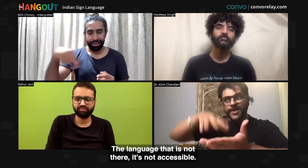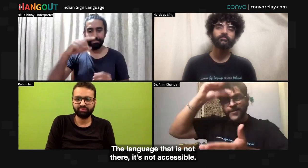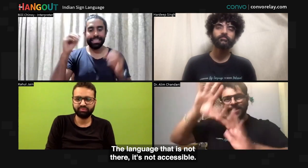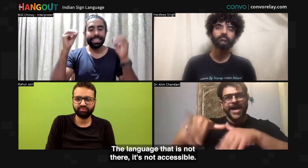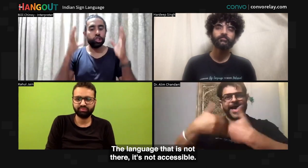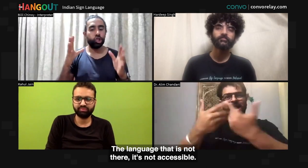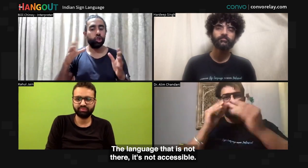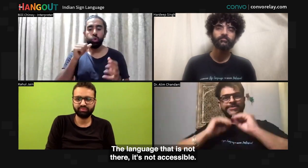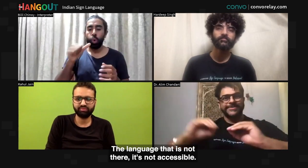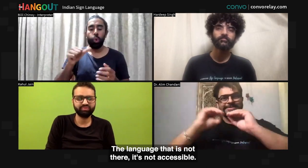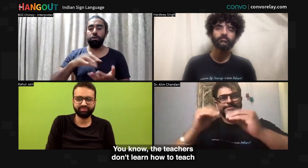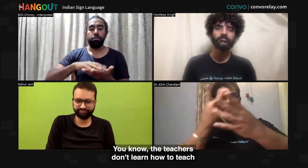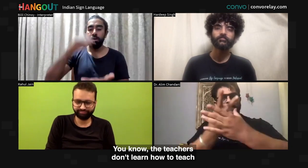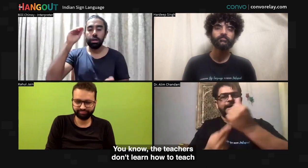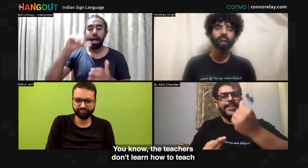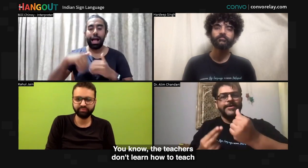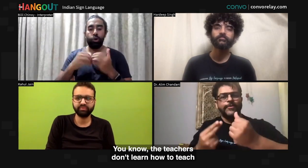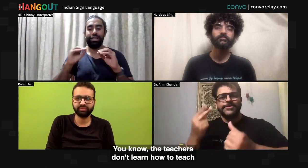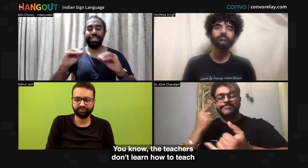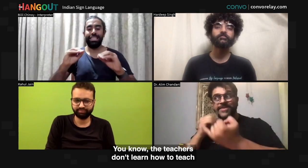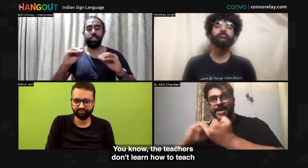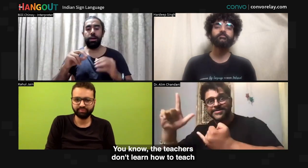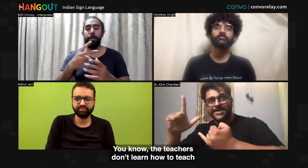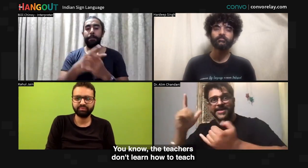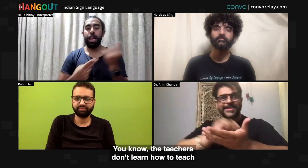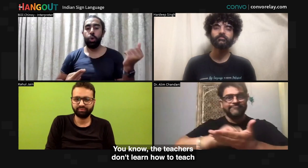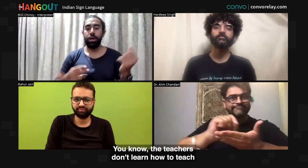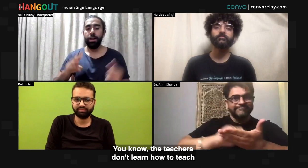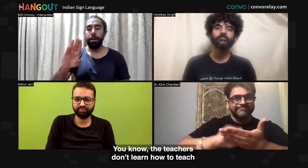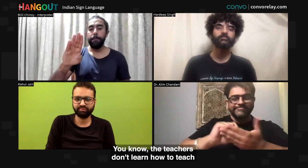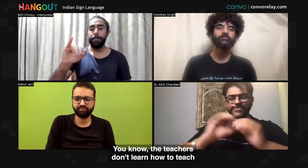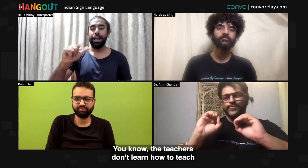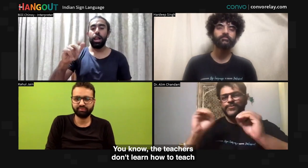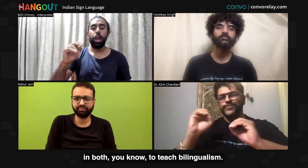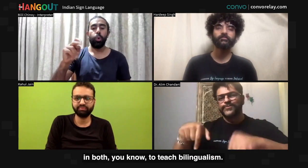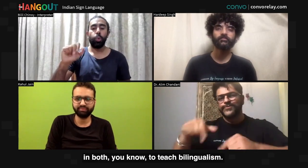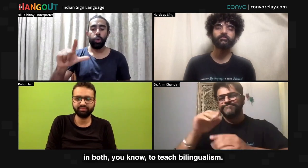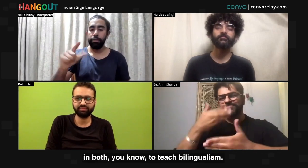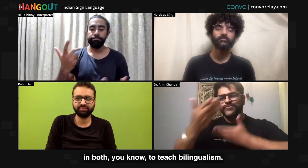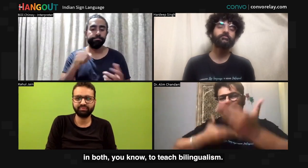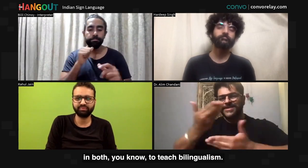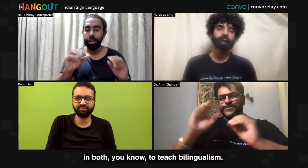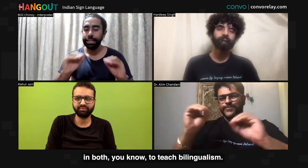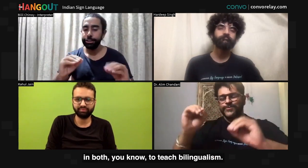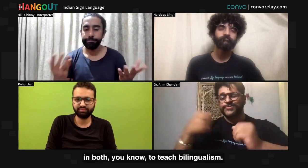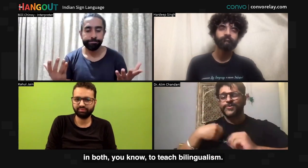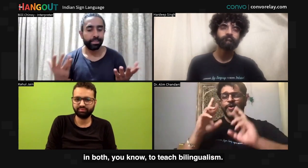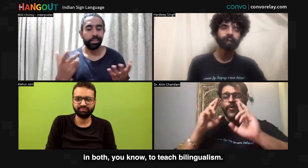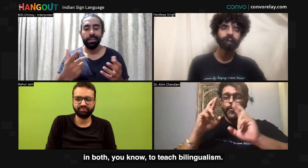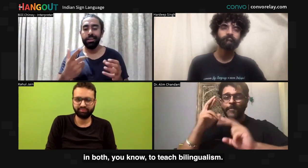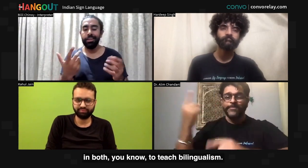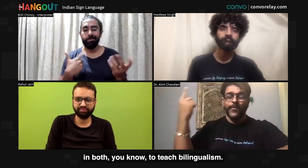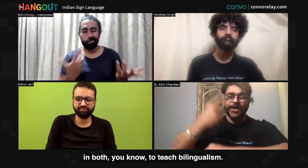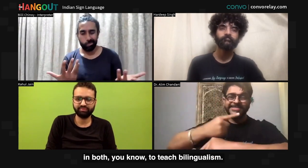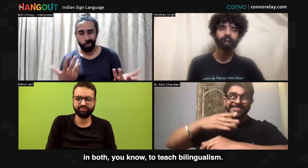accessible. You know, the teachers don't learn how to teach in both, um, um, you know, to teach